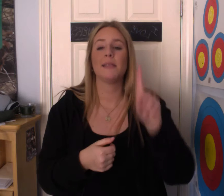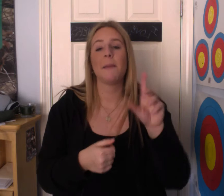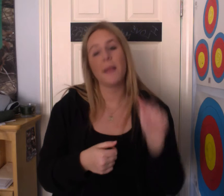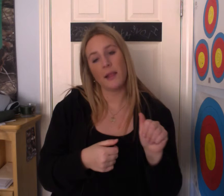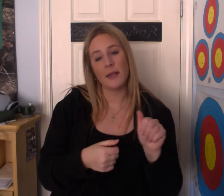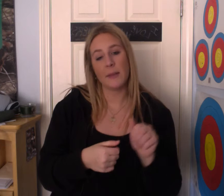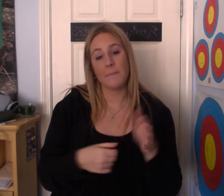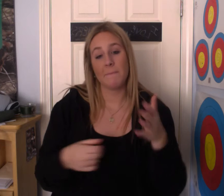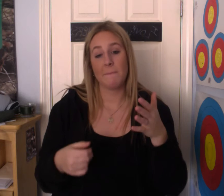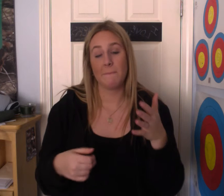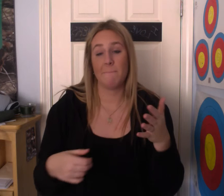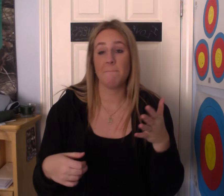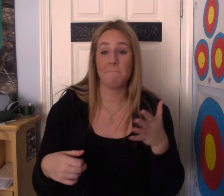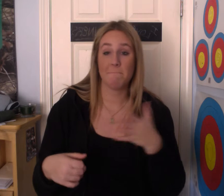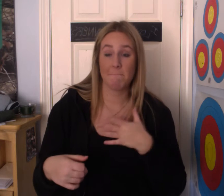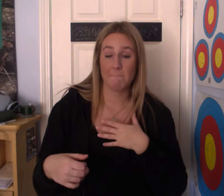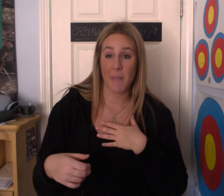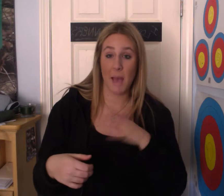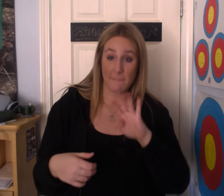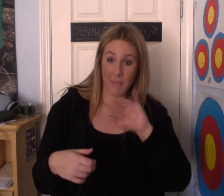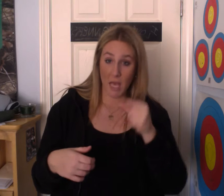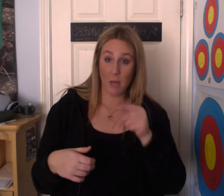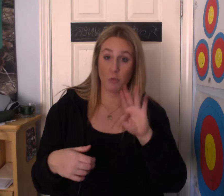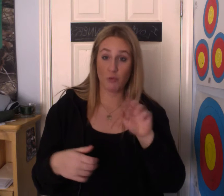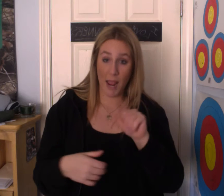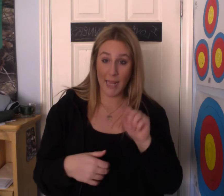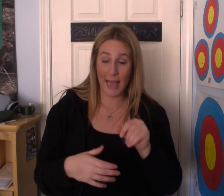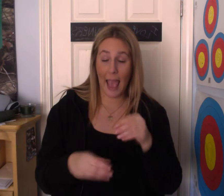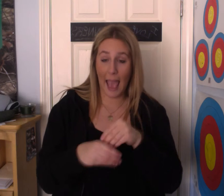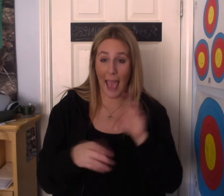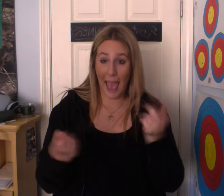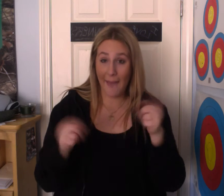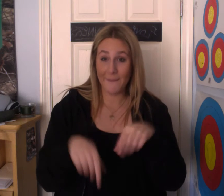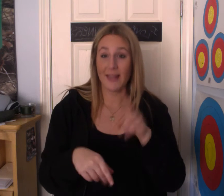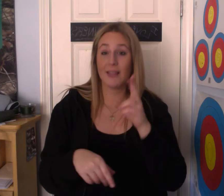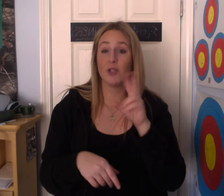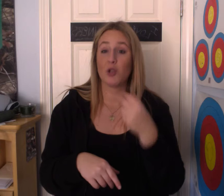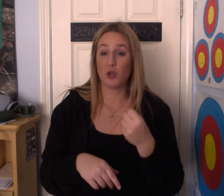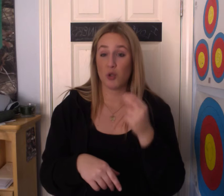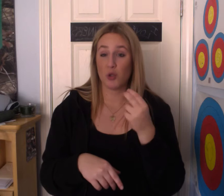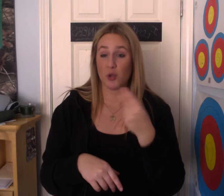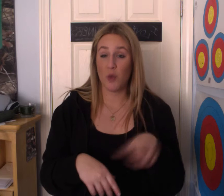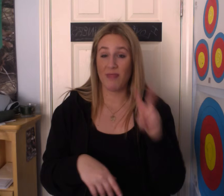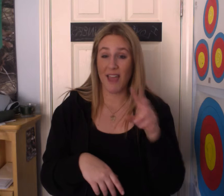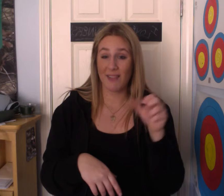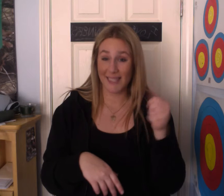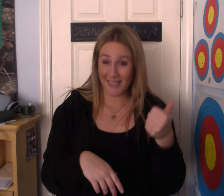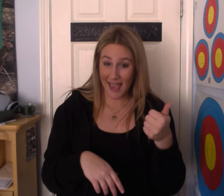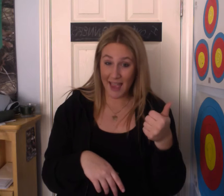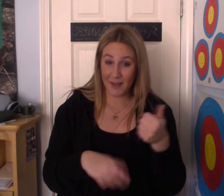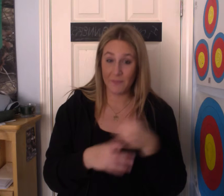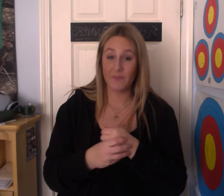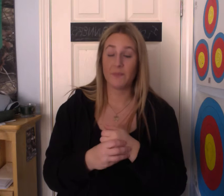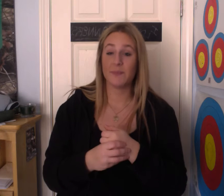big break came in 2010. I was invited to be a guest on the cable news show Countdown with Keith Olbermann. I